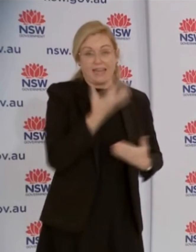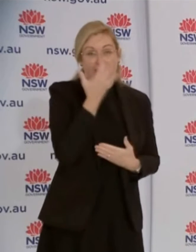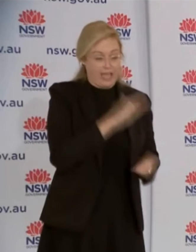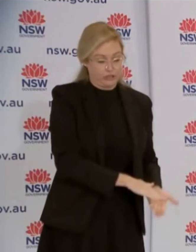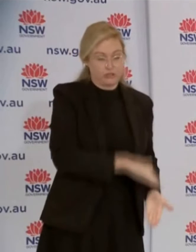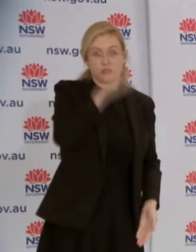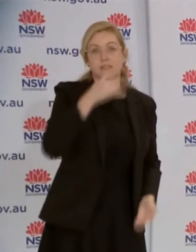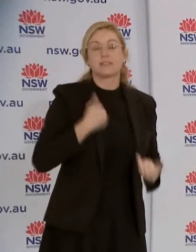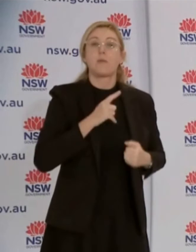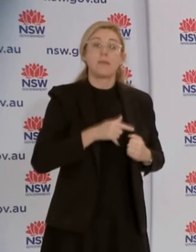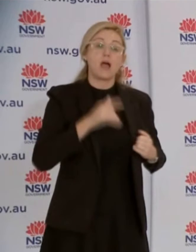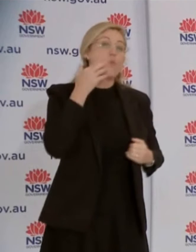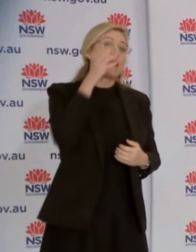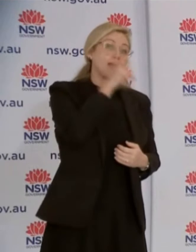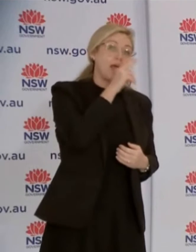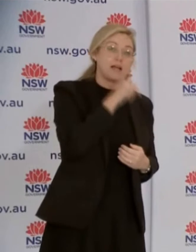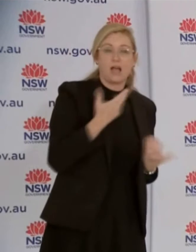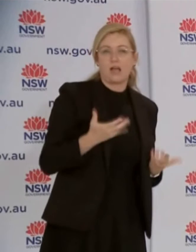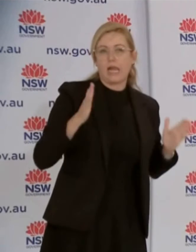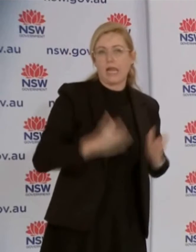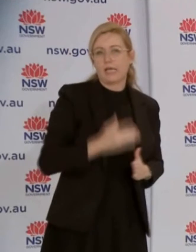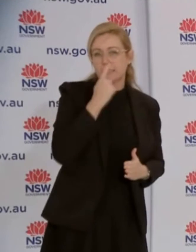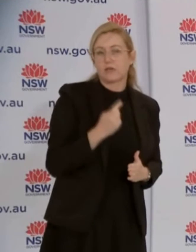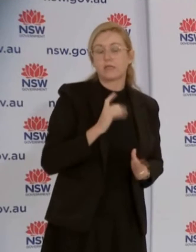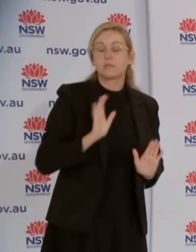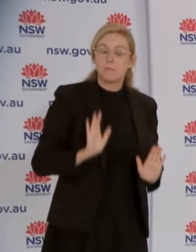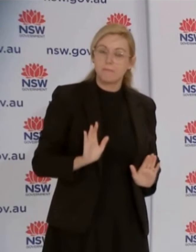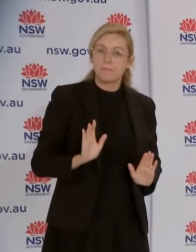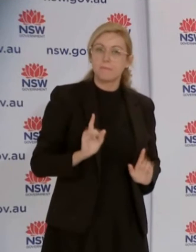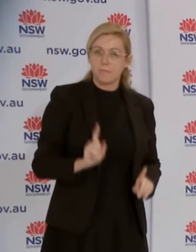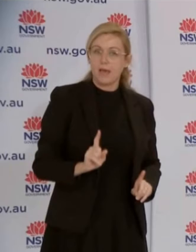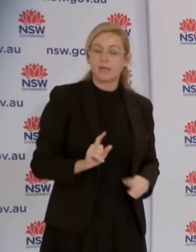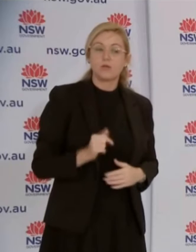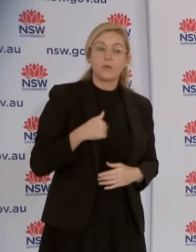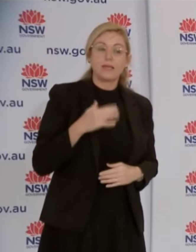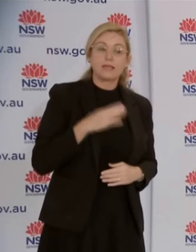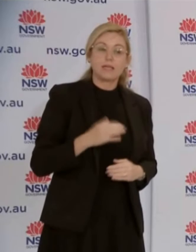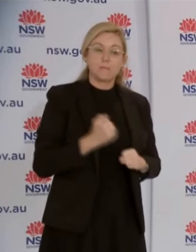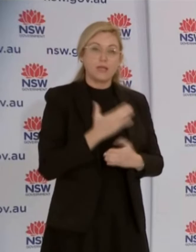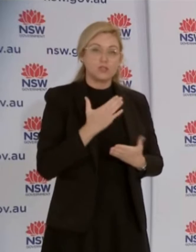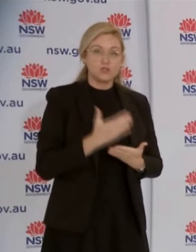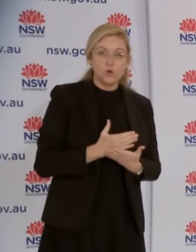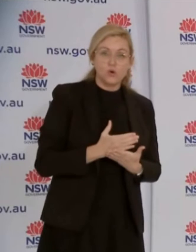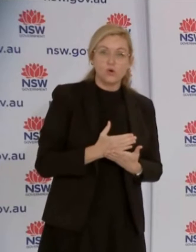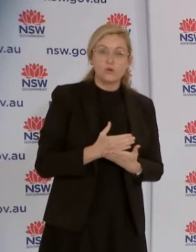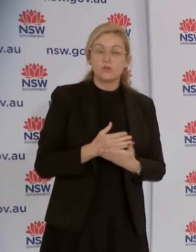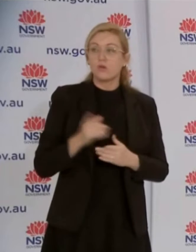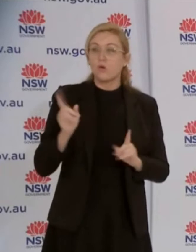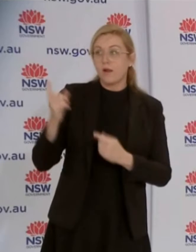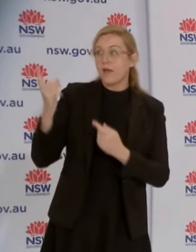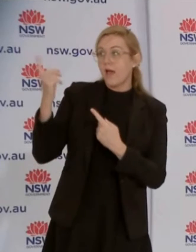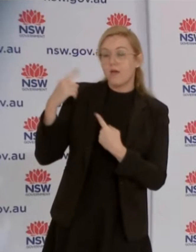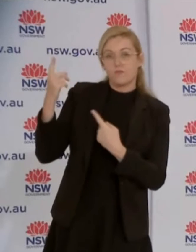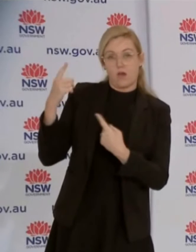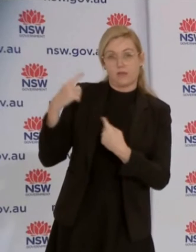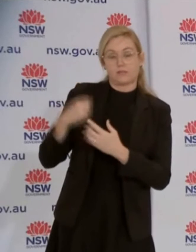the younger somebody is, and that's what the health experts tell us all the time. But certainly we should all follow what the conventional advice is that's provided to us